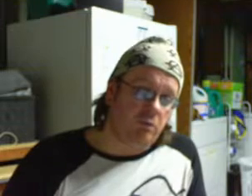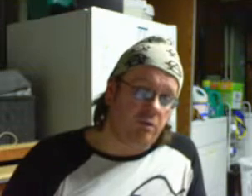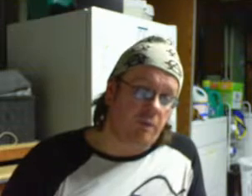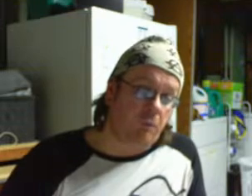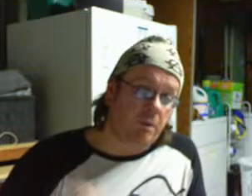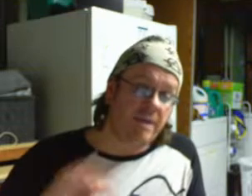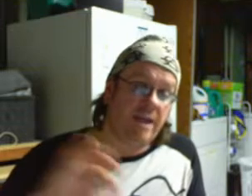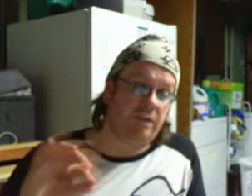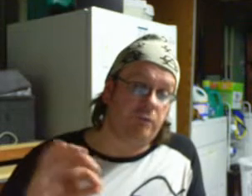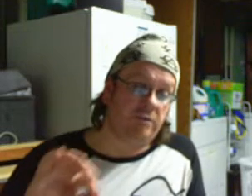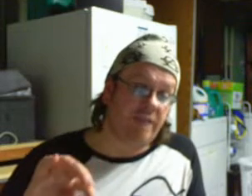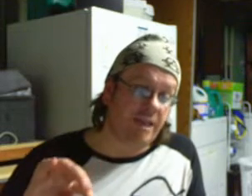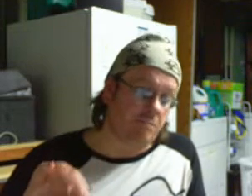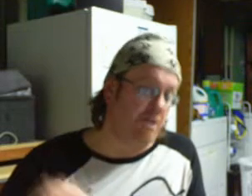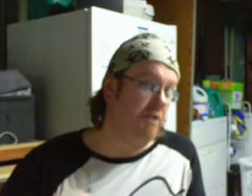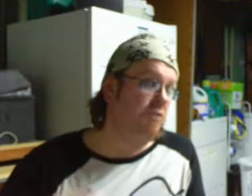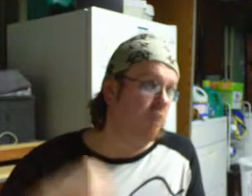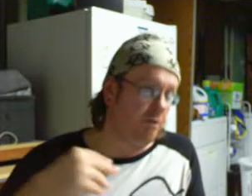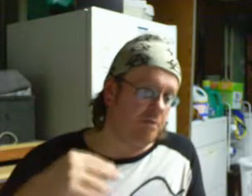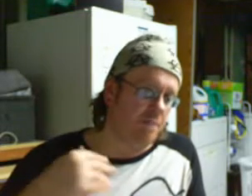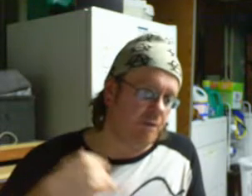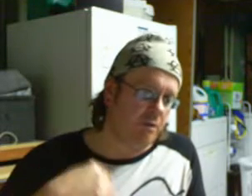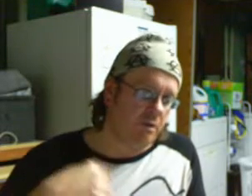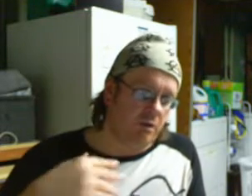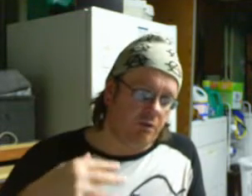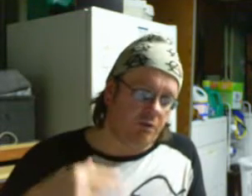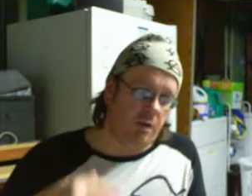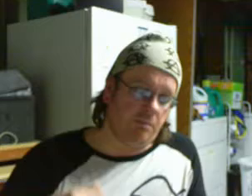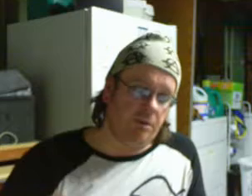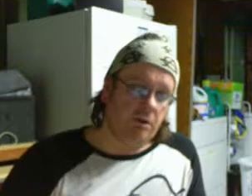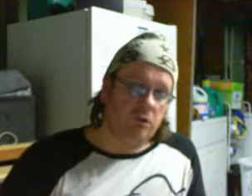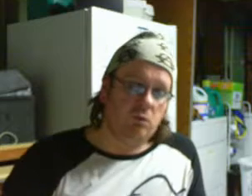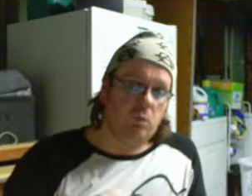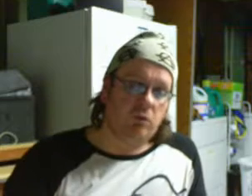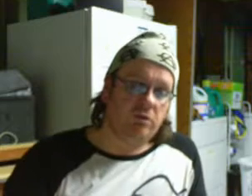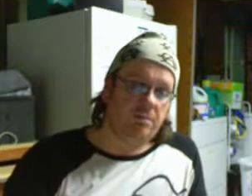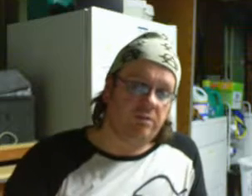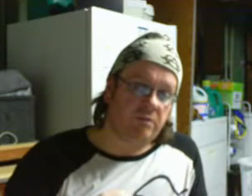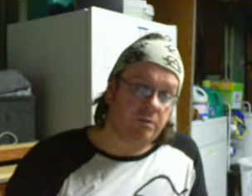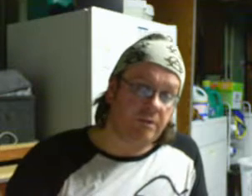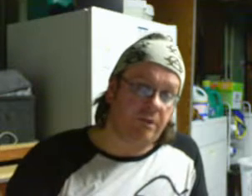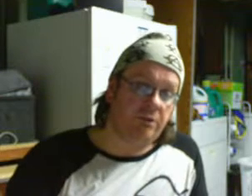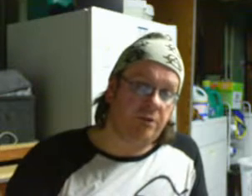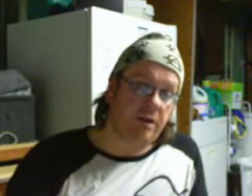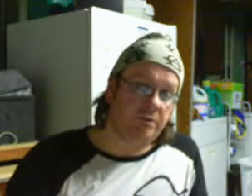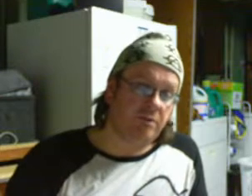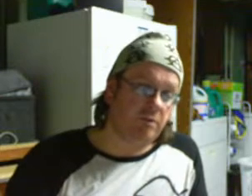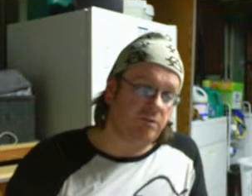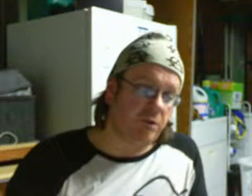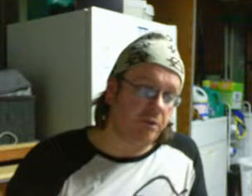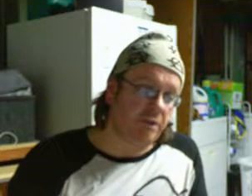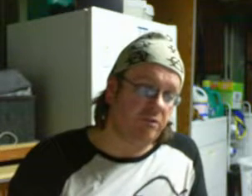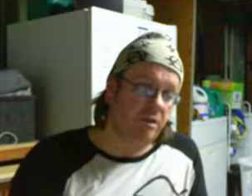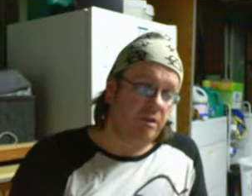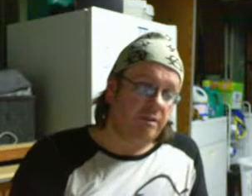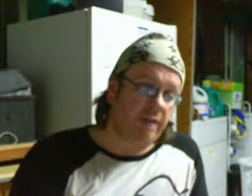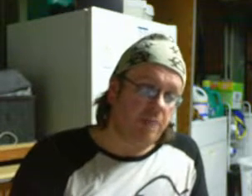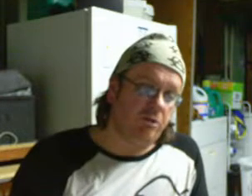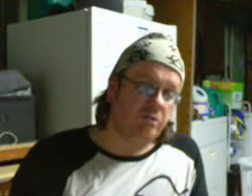for he has forsaken me, and he's talking about Solomon, to worship Astarte, the goddess of the Sidonians, Chemosh, the god